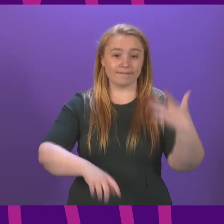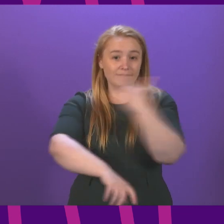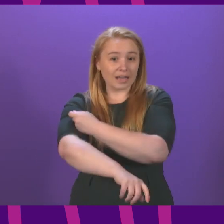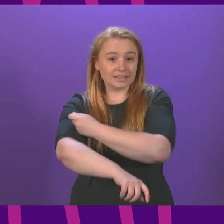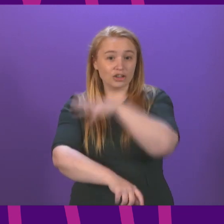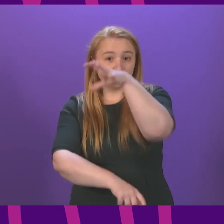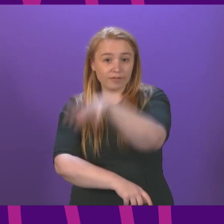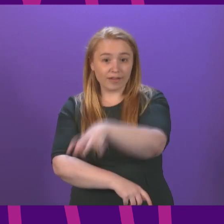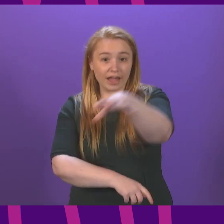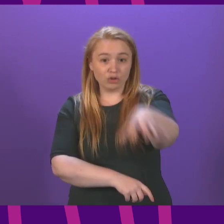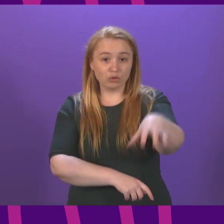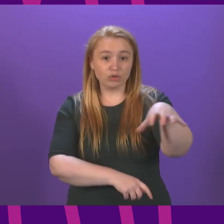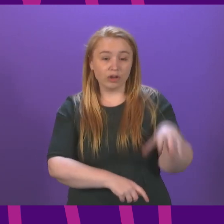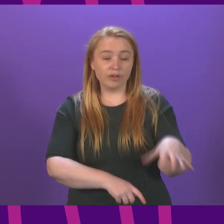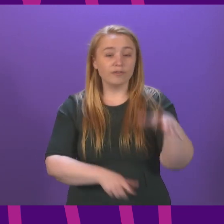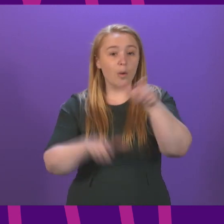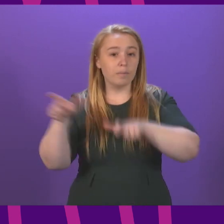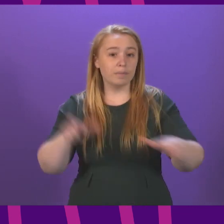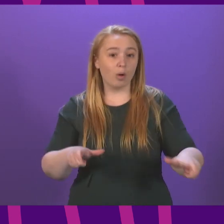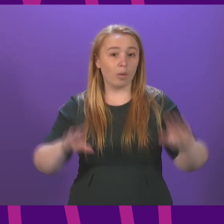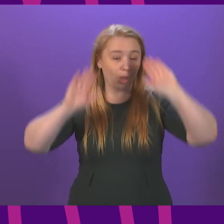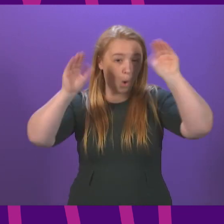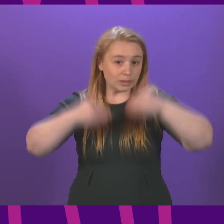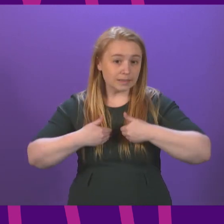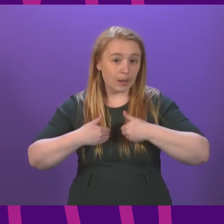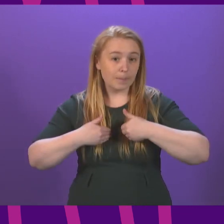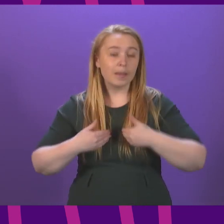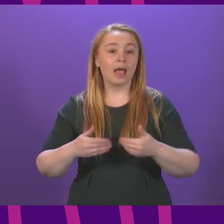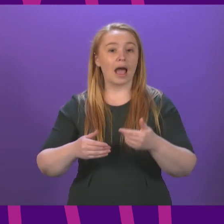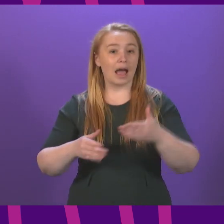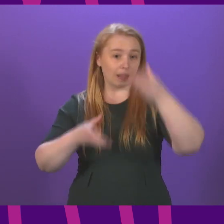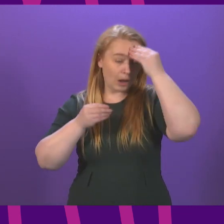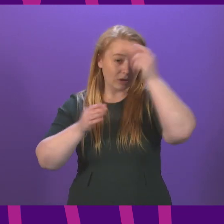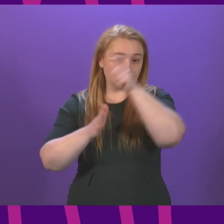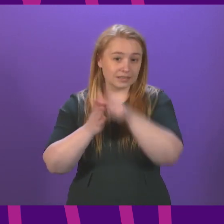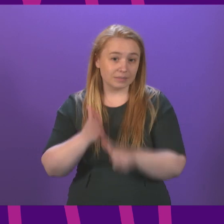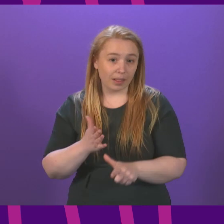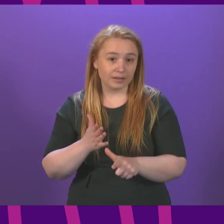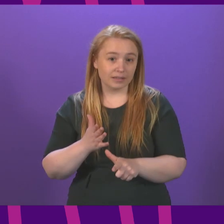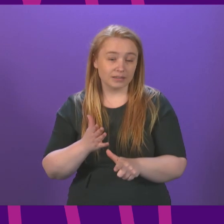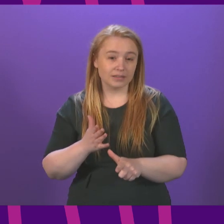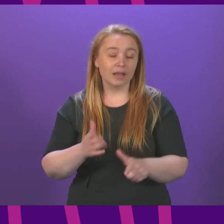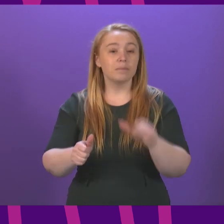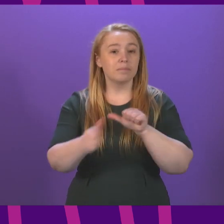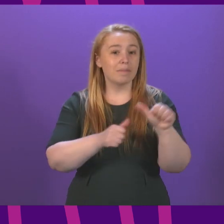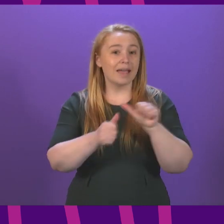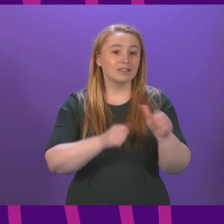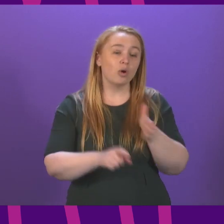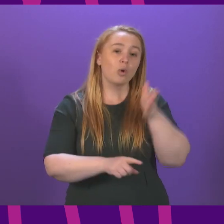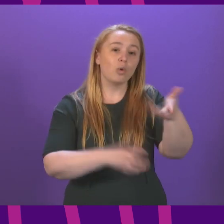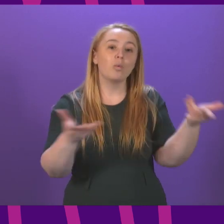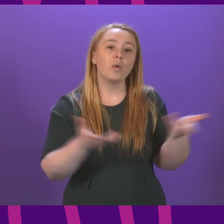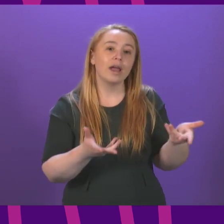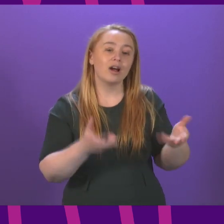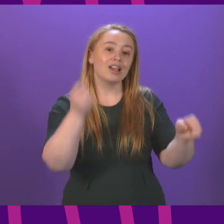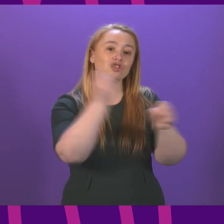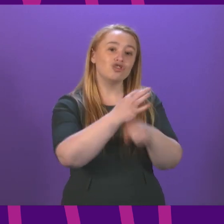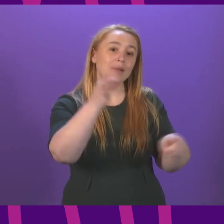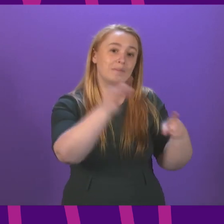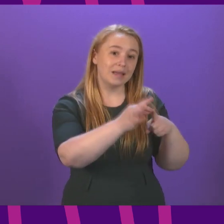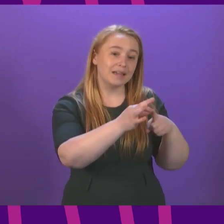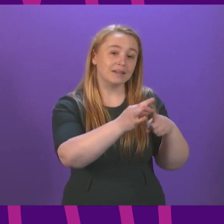people with learning disabilities and autism, and instead consider assigning these to GPs, given that this would be a more familiar